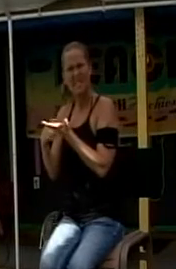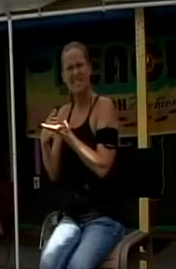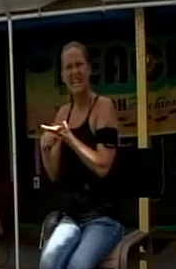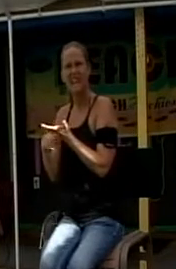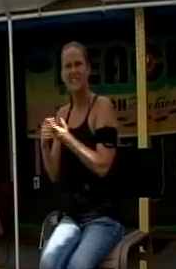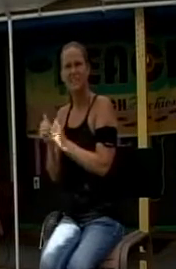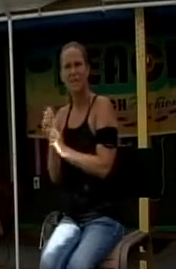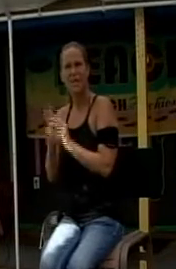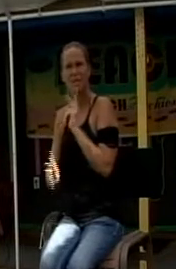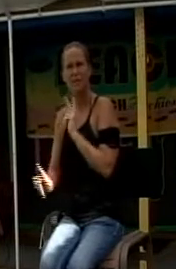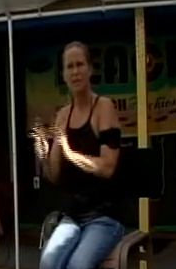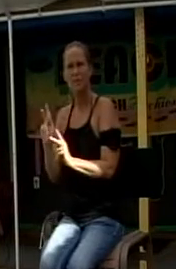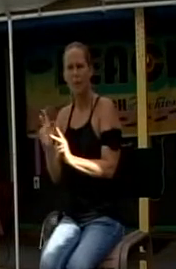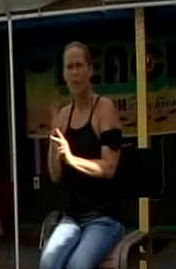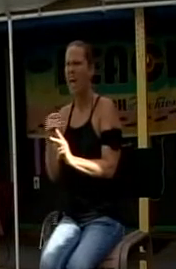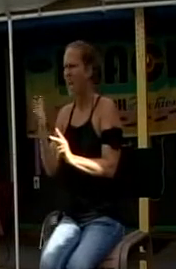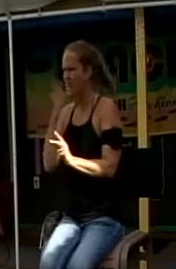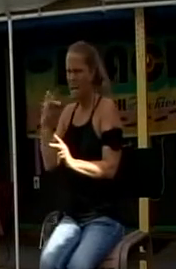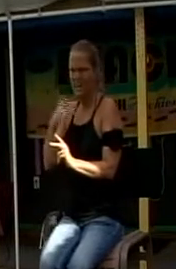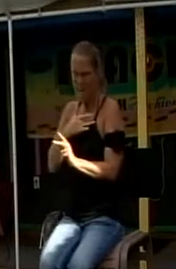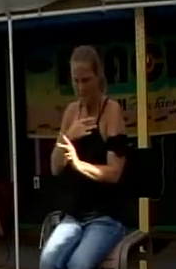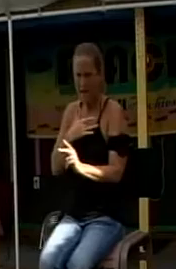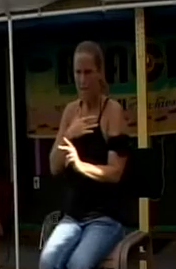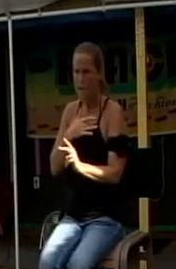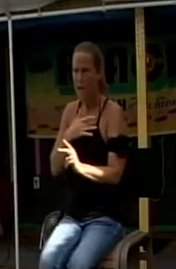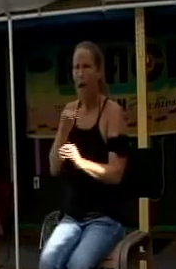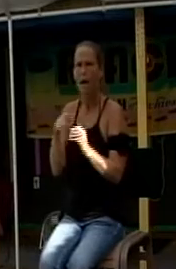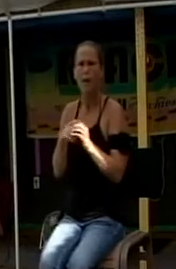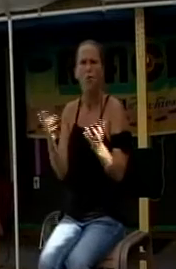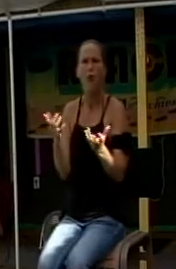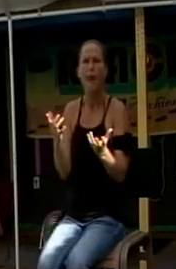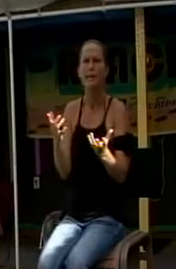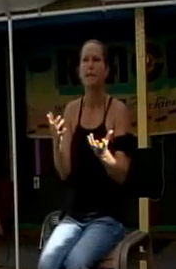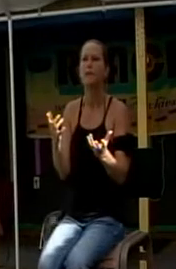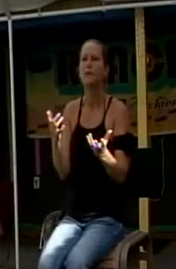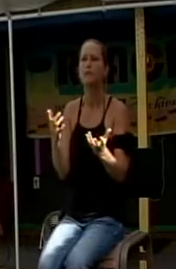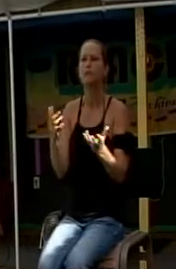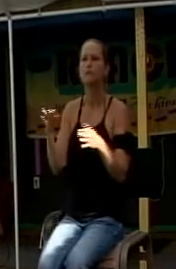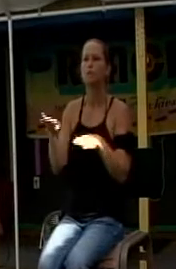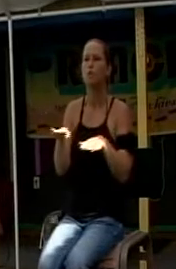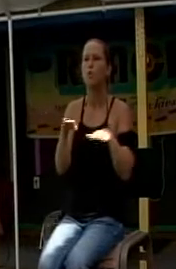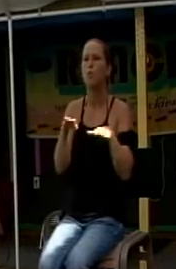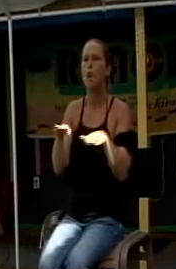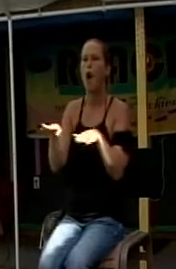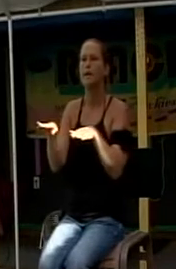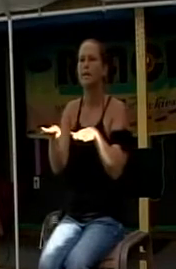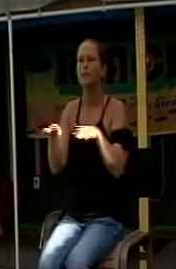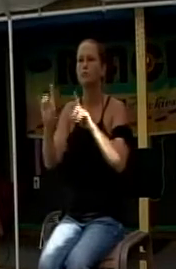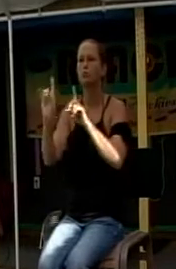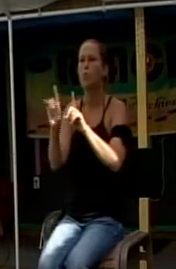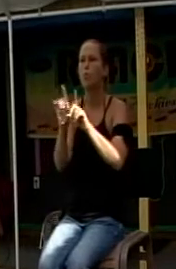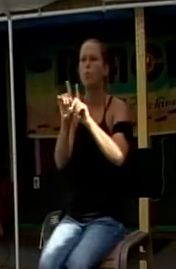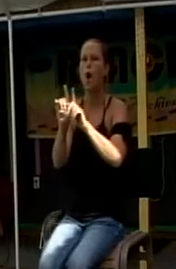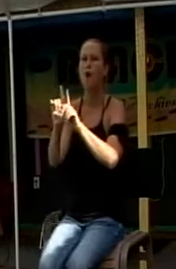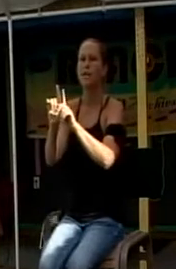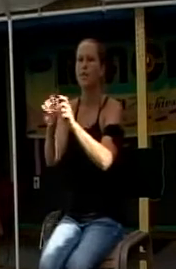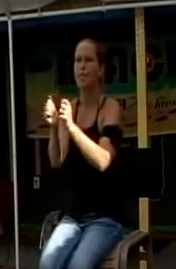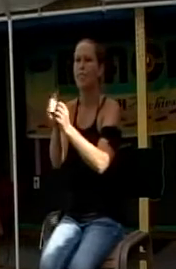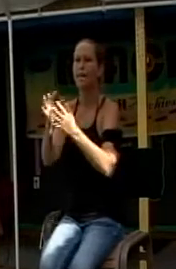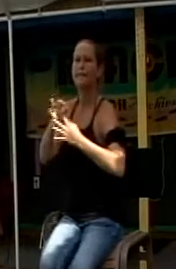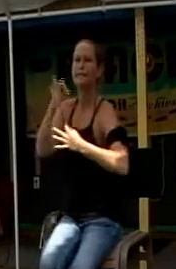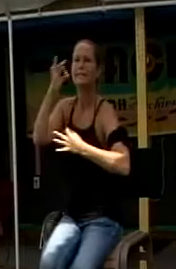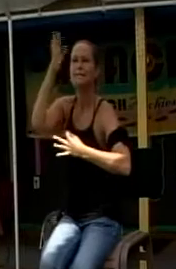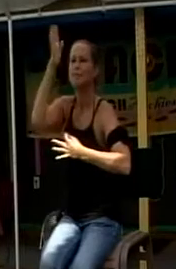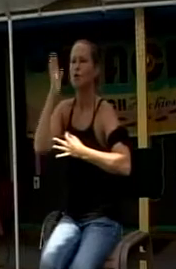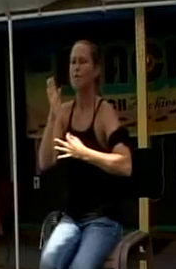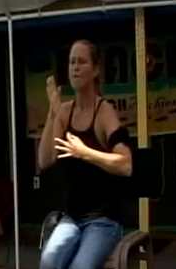is just walking in the Spirit, just showing up, not trusting in our own understanding or how we're going to